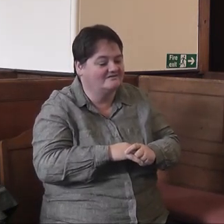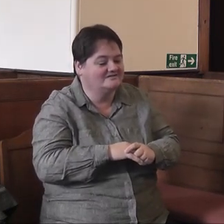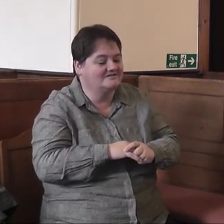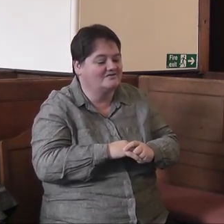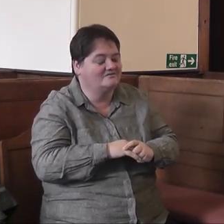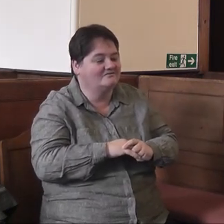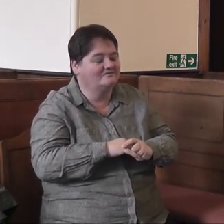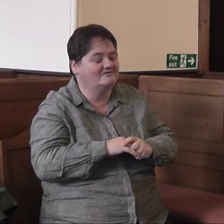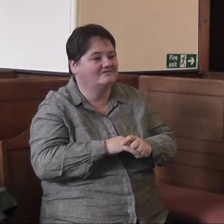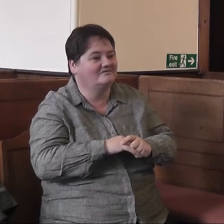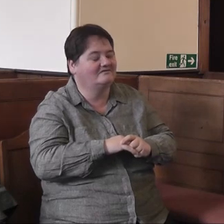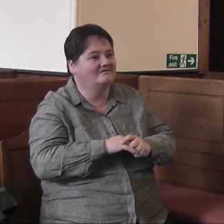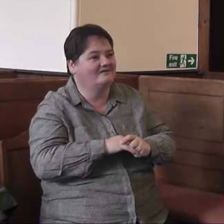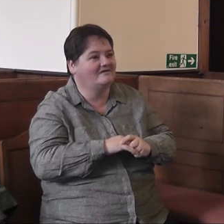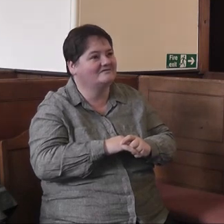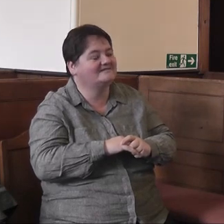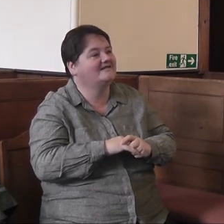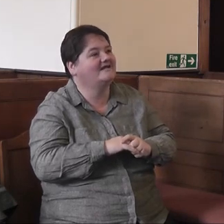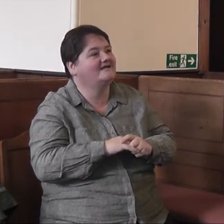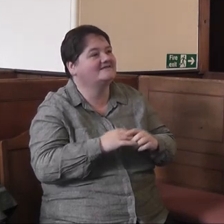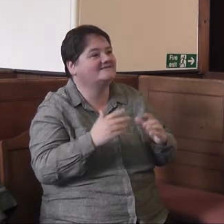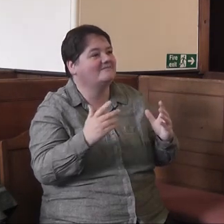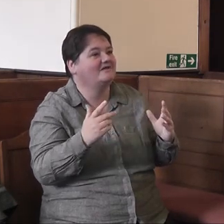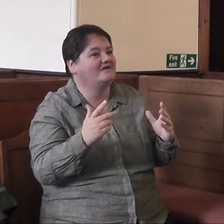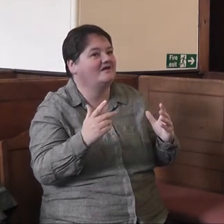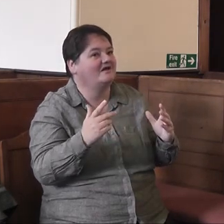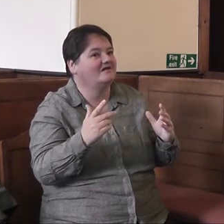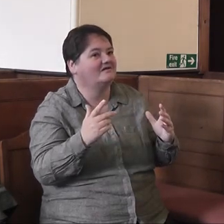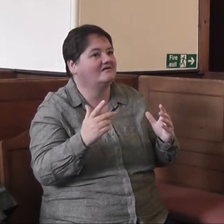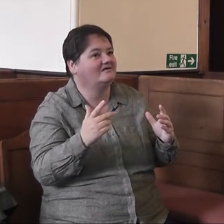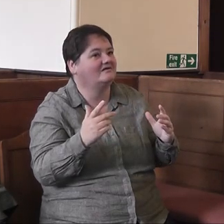So I was thinking something like,